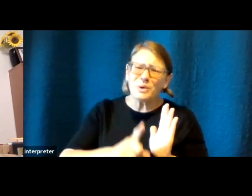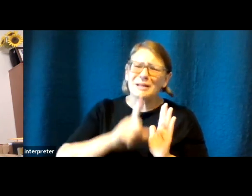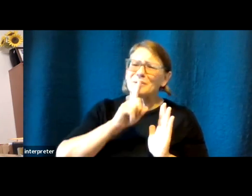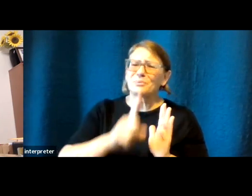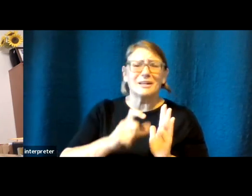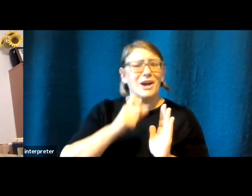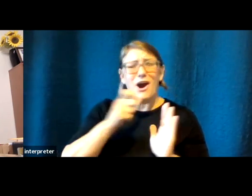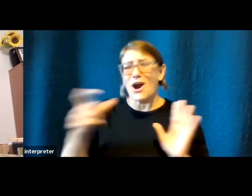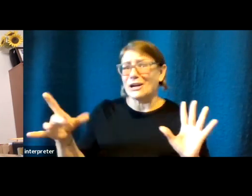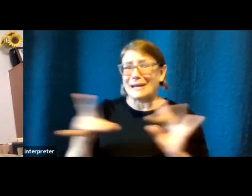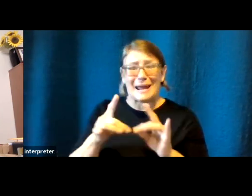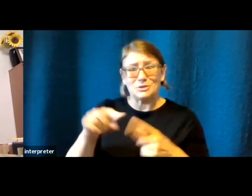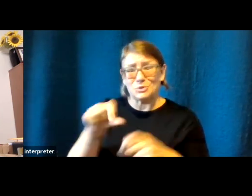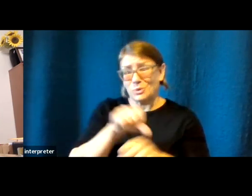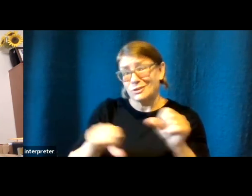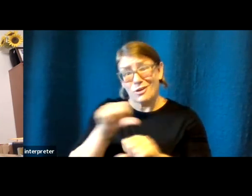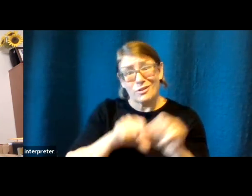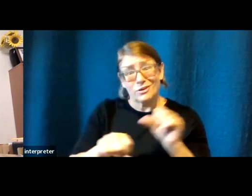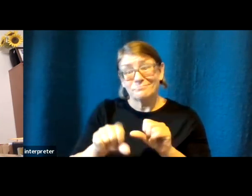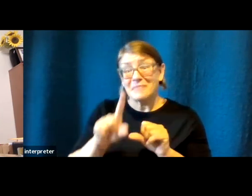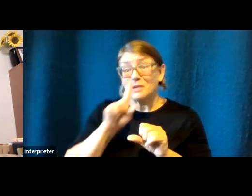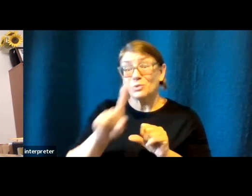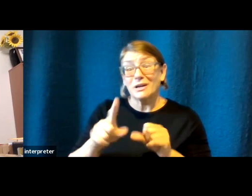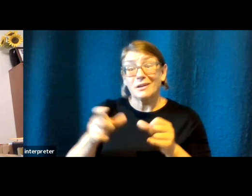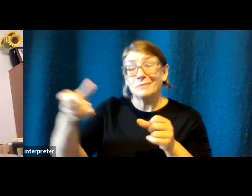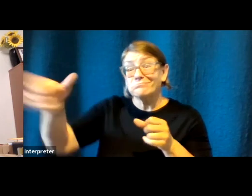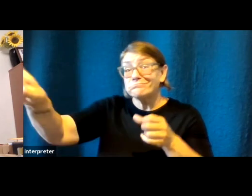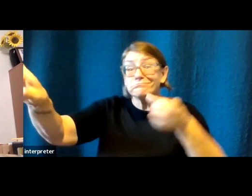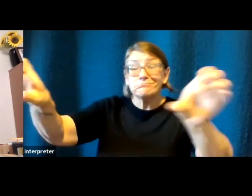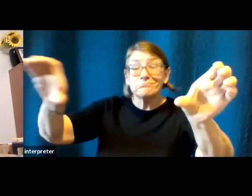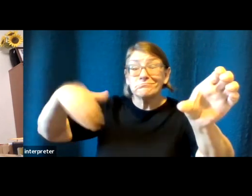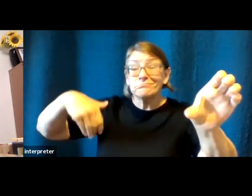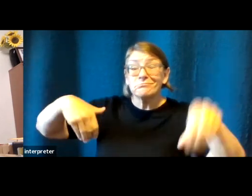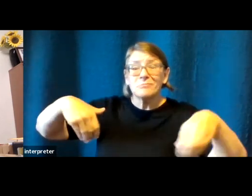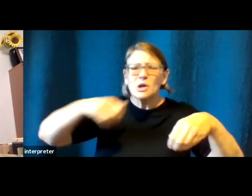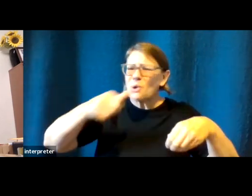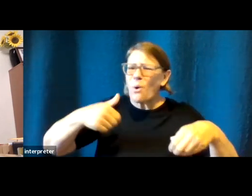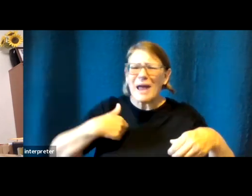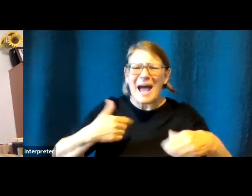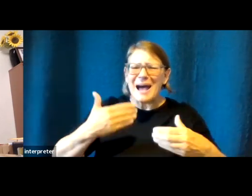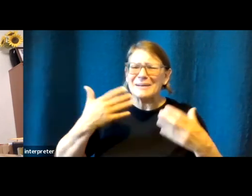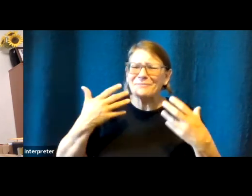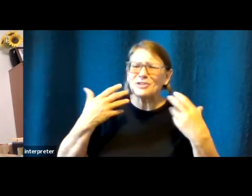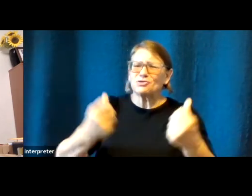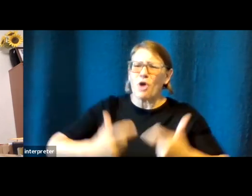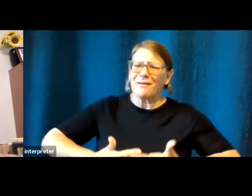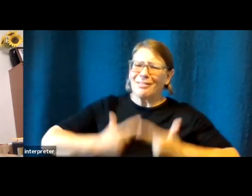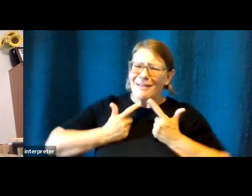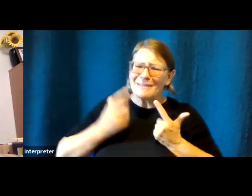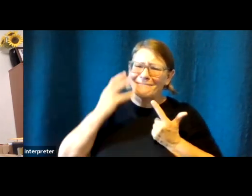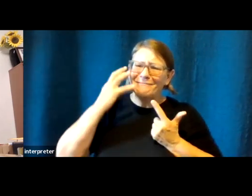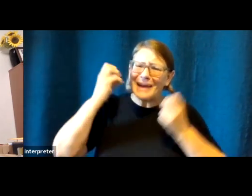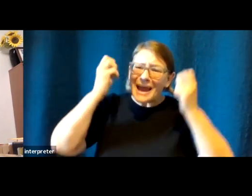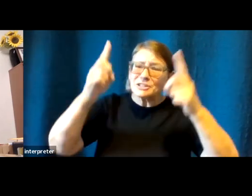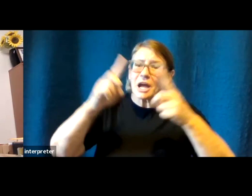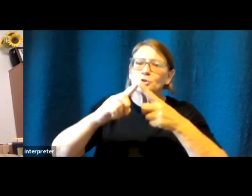not connected to each other and who really do not have the life education that they need to make the